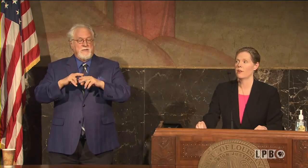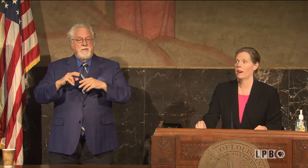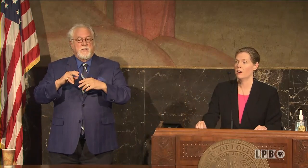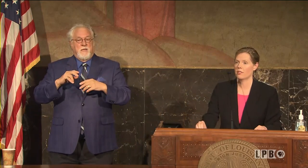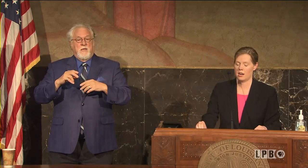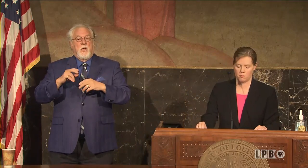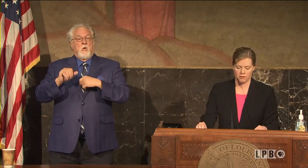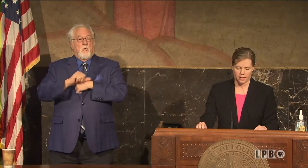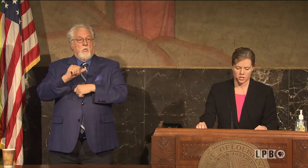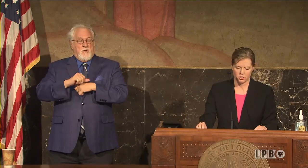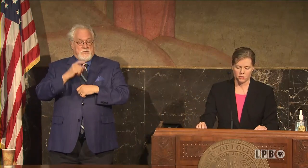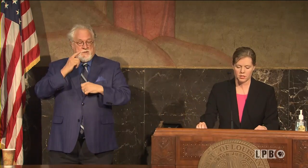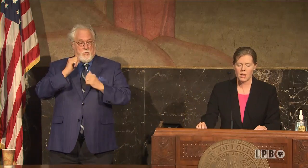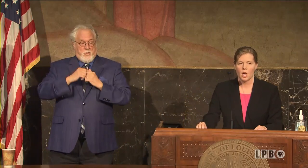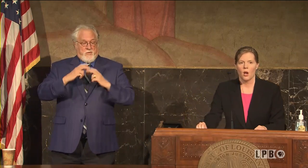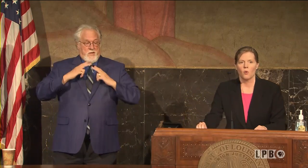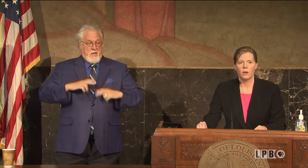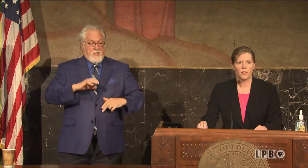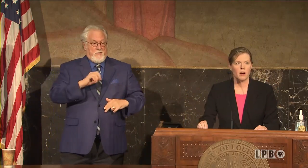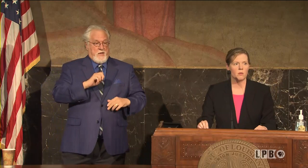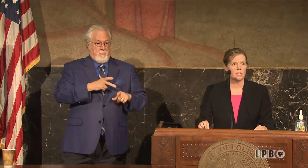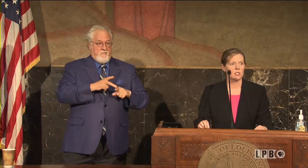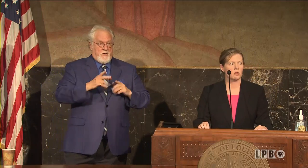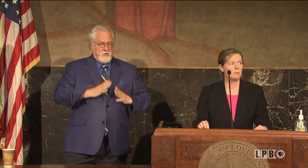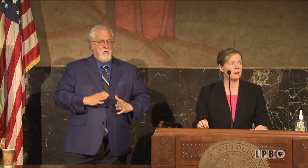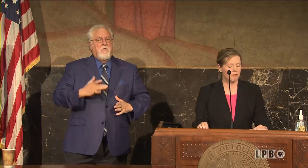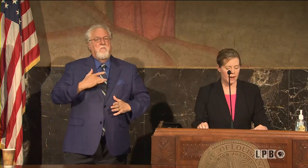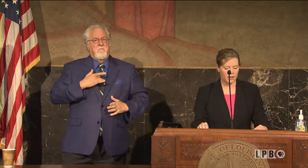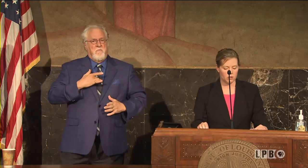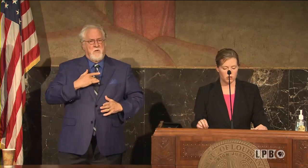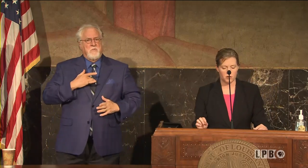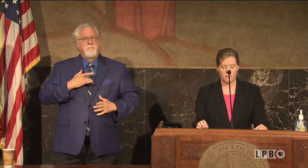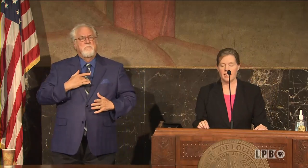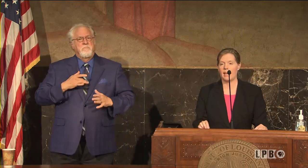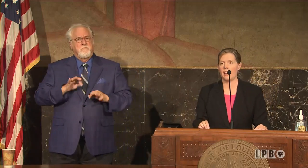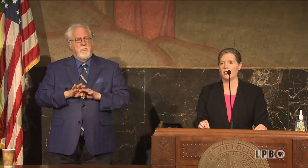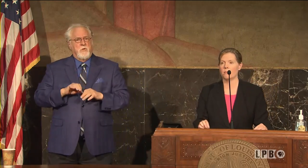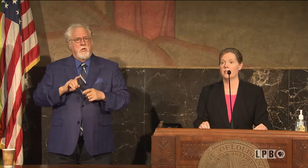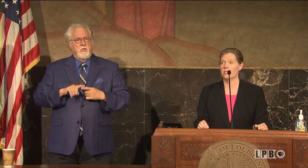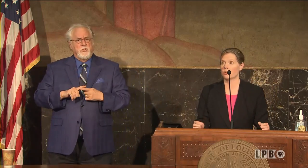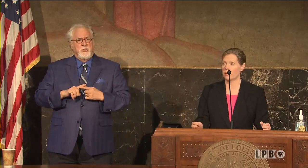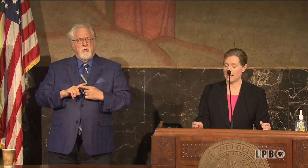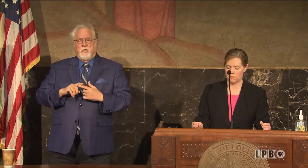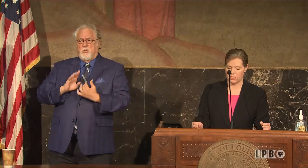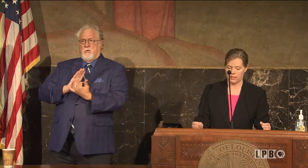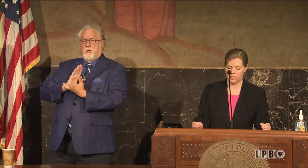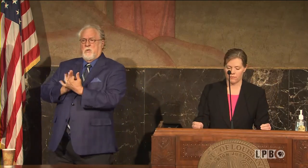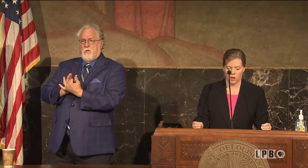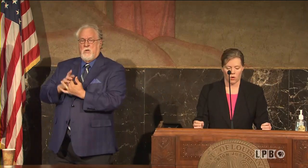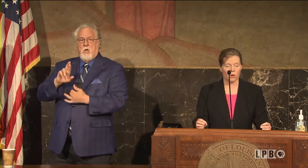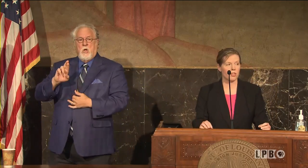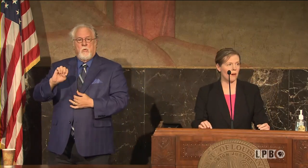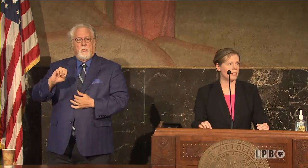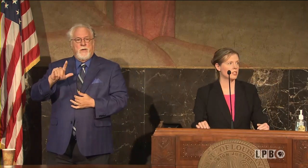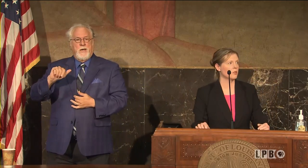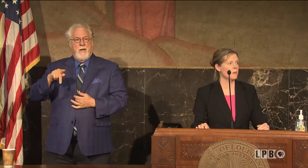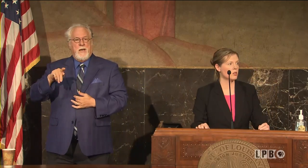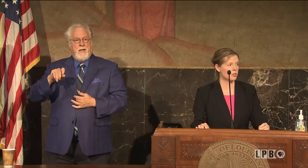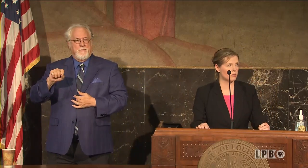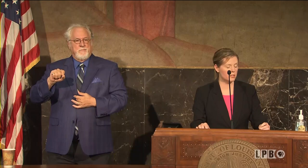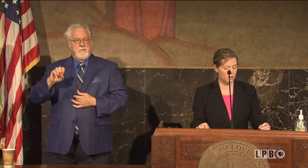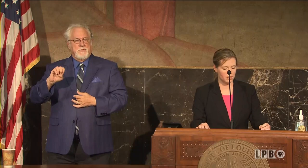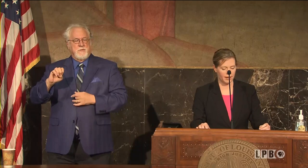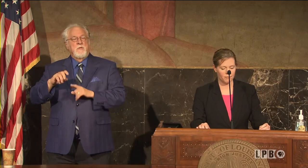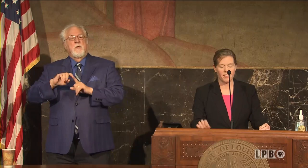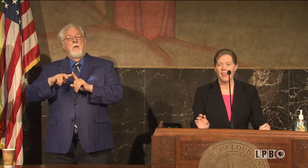associated with our healthcare professionals, we thought it was extremely vital to mitigate potential relapses or threats to